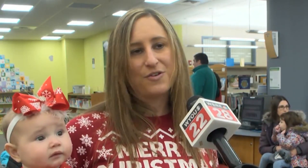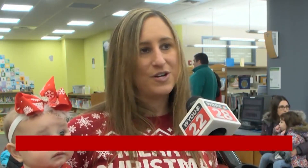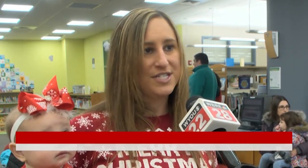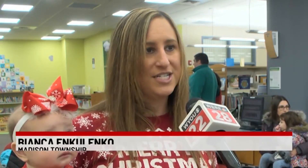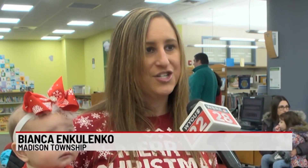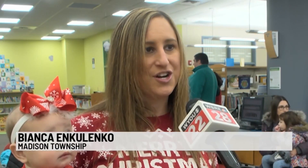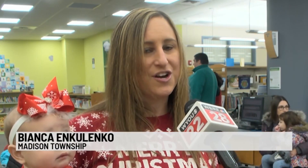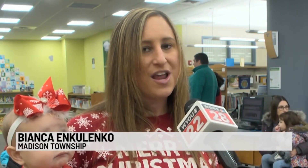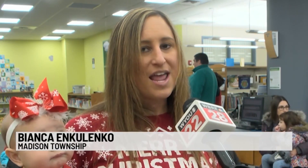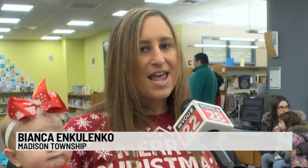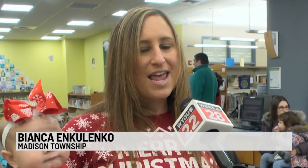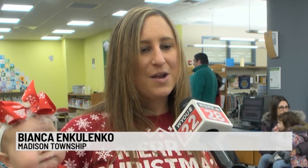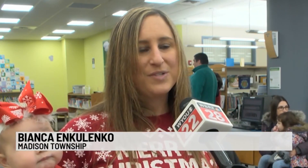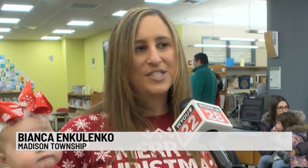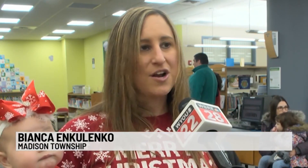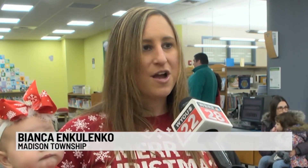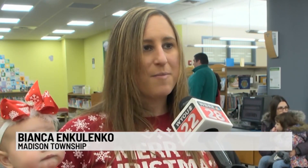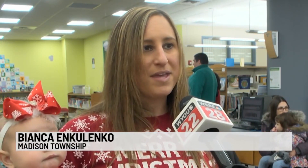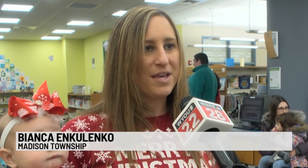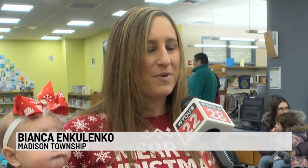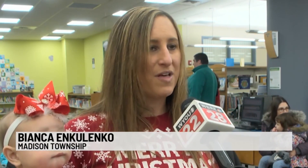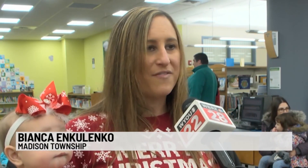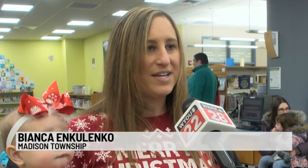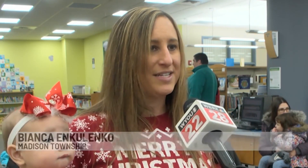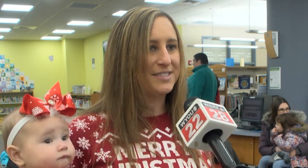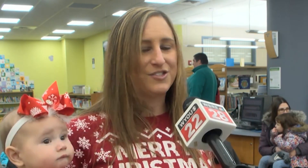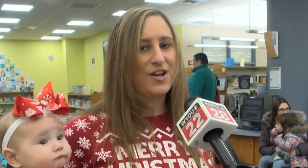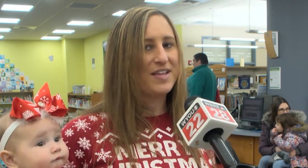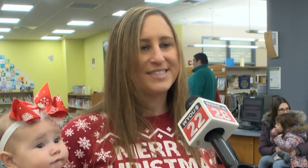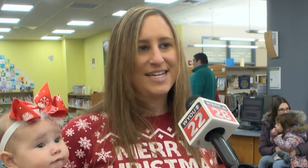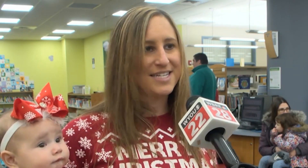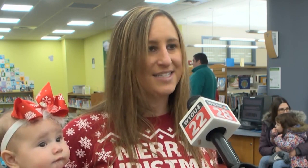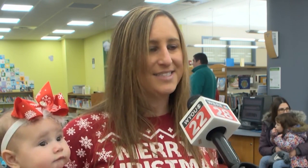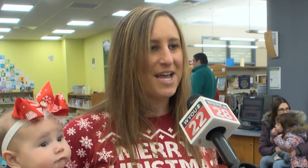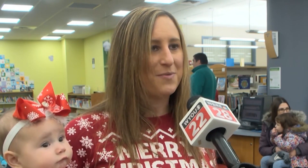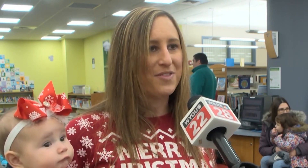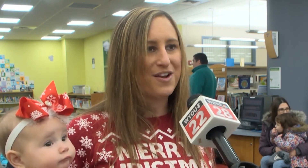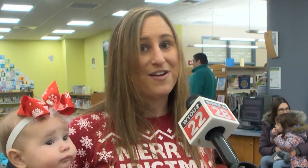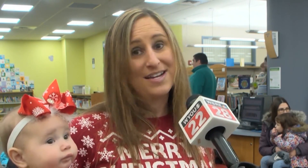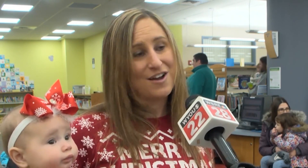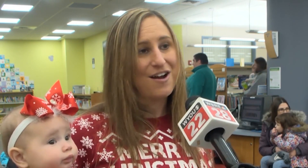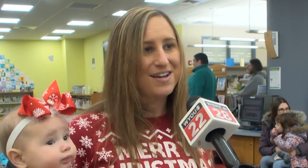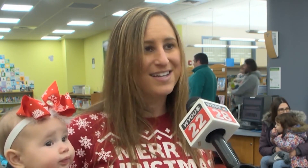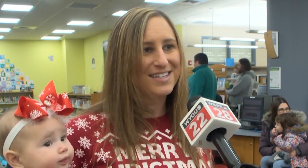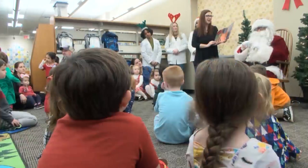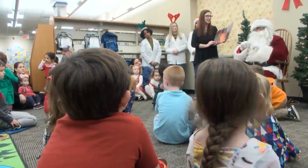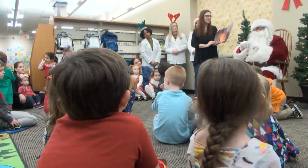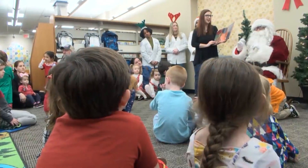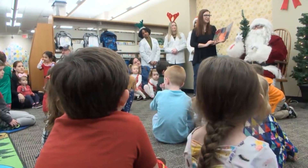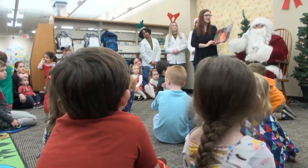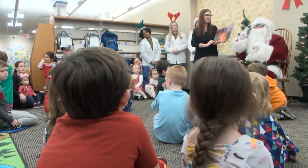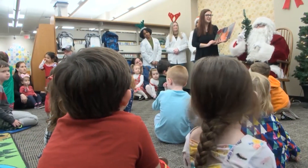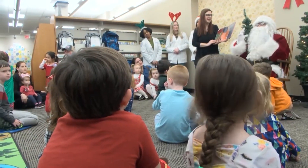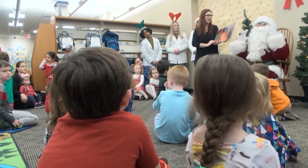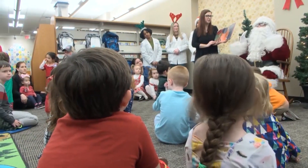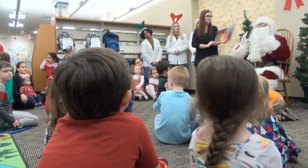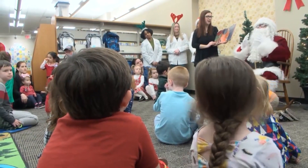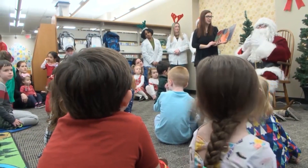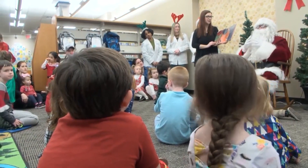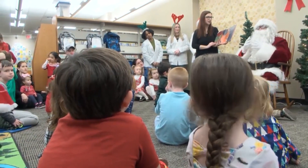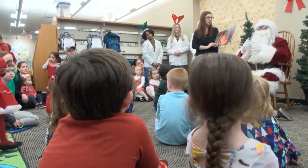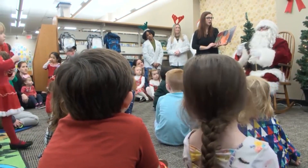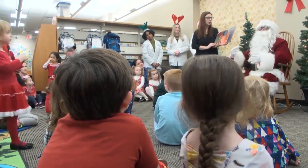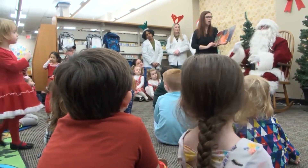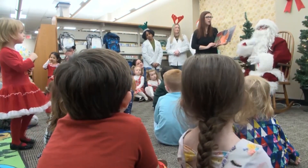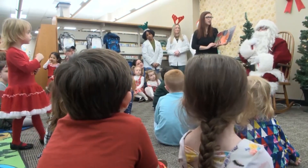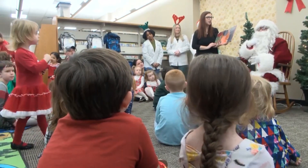event through her teacher, and we start coming, and we love it. It's great that Santa could sign with her and talk. And not only could Santa talk to